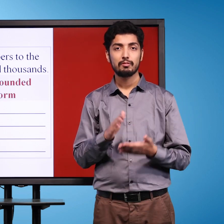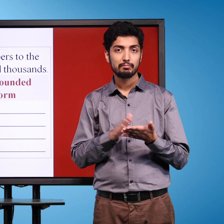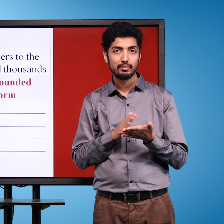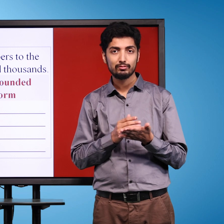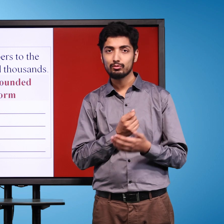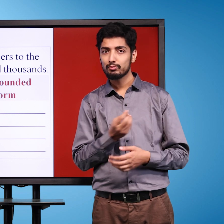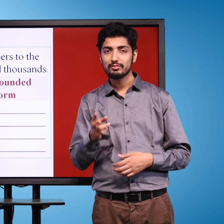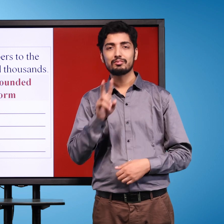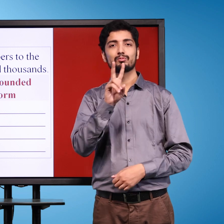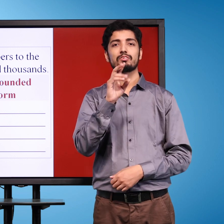Page 20.